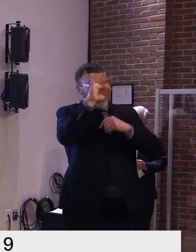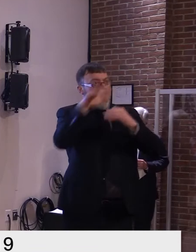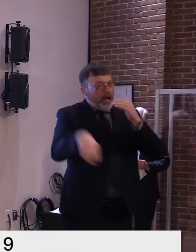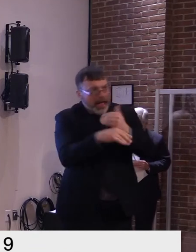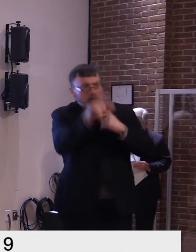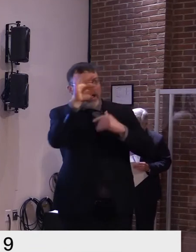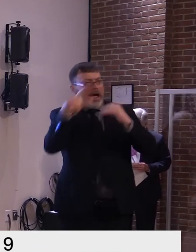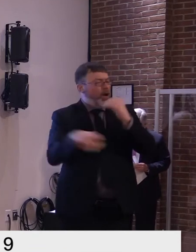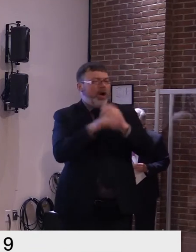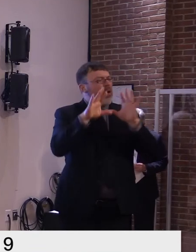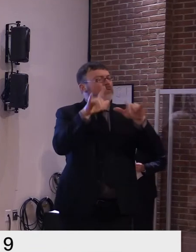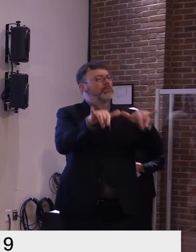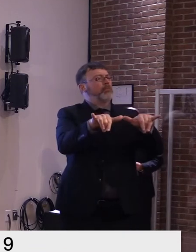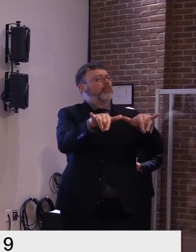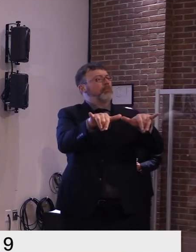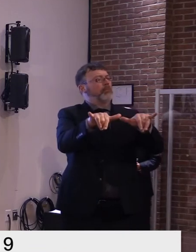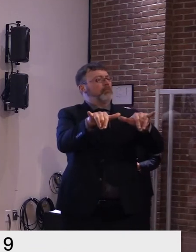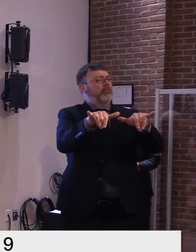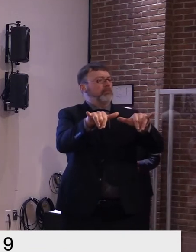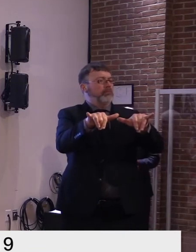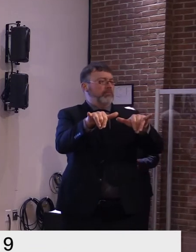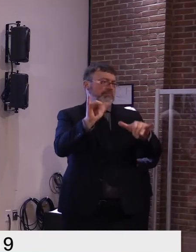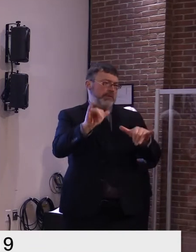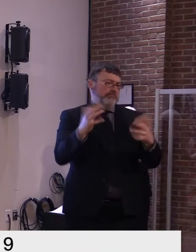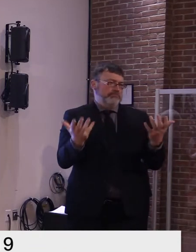at that kind of a level.